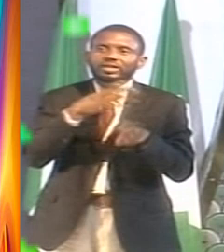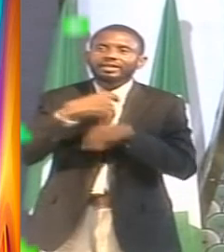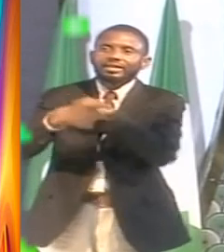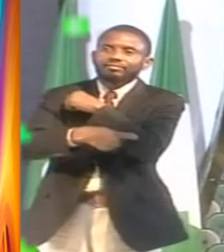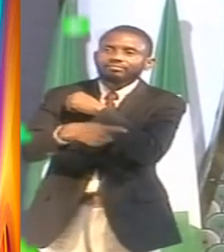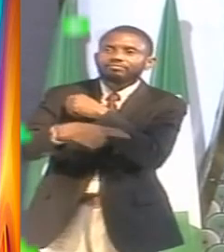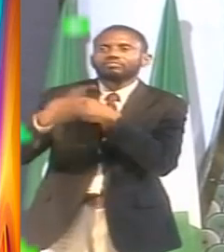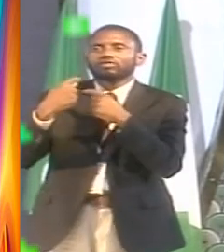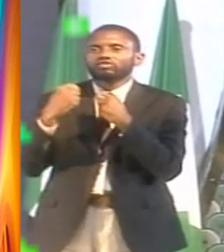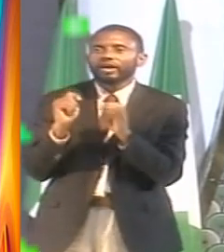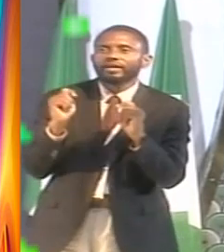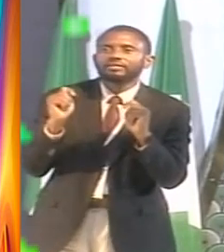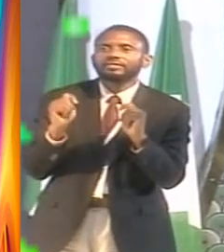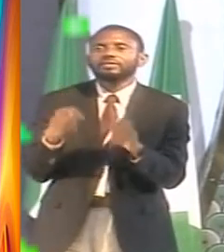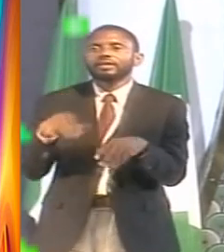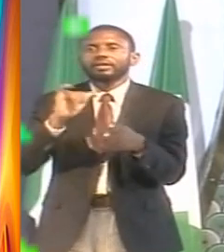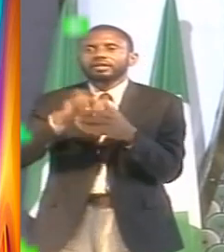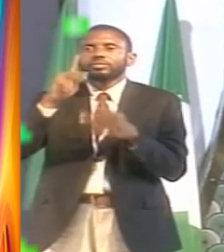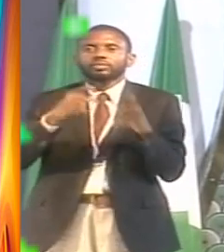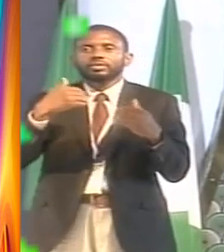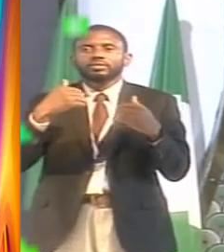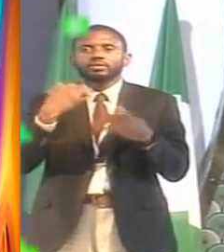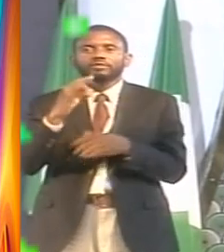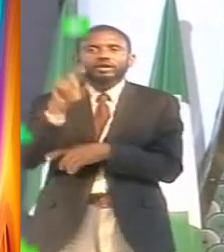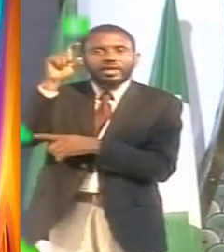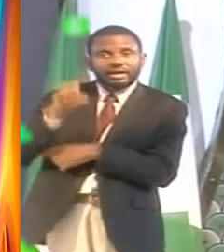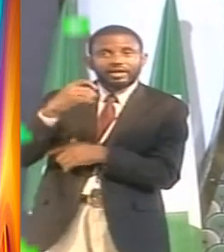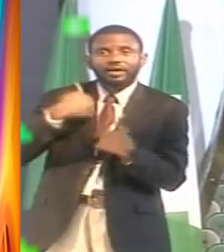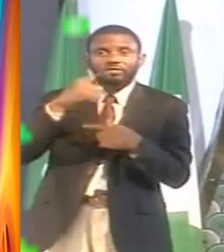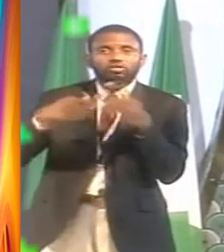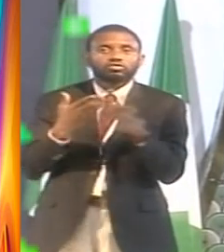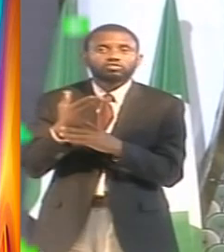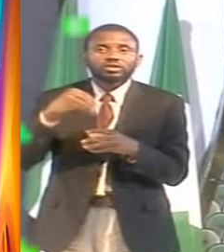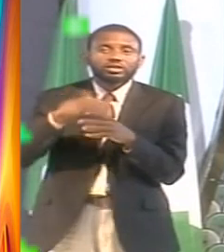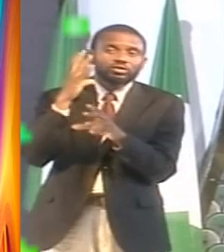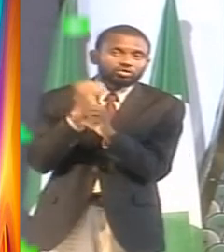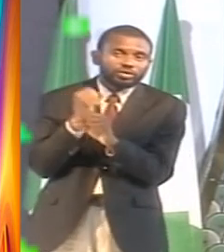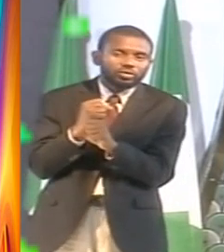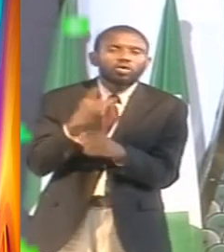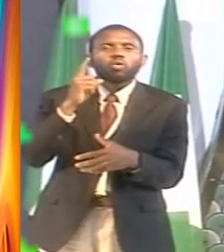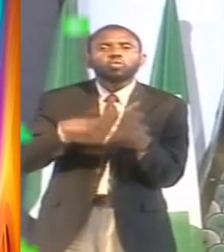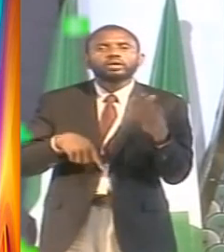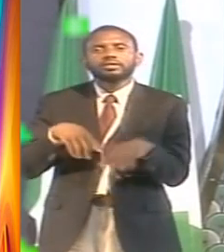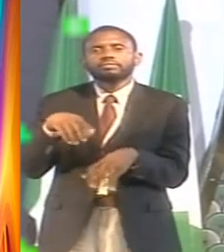the trials that the people of Kenya have gone through. In summary, what struck me